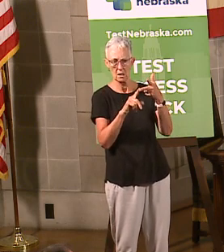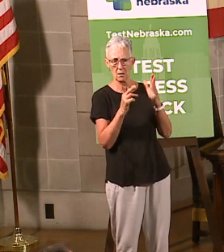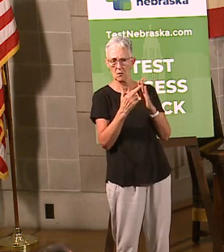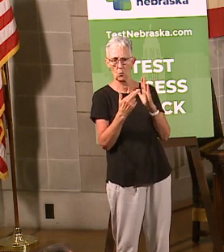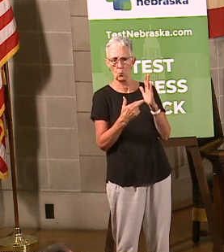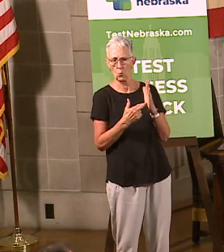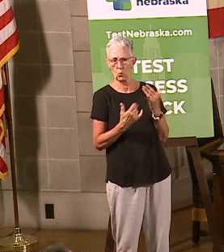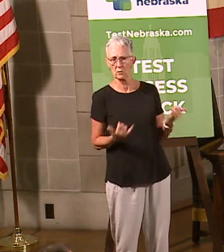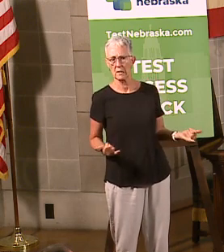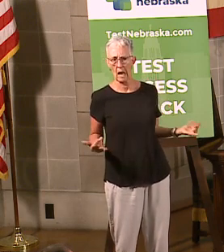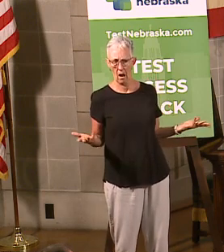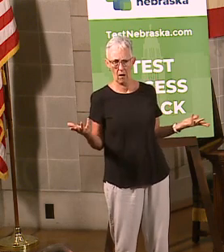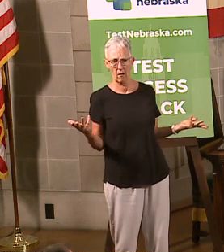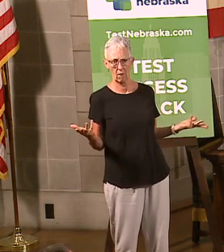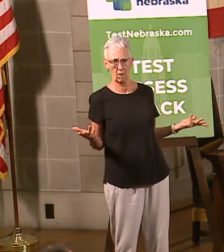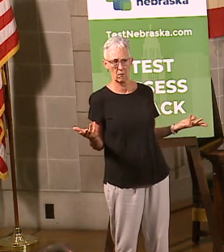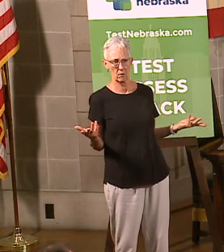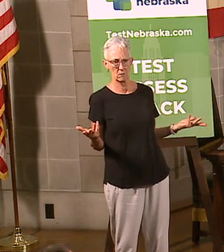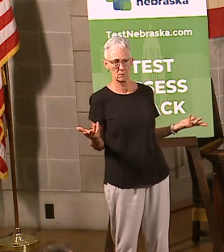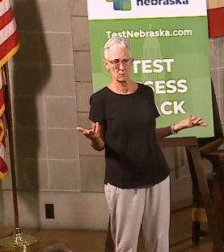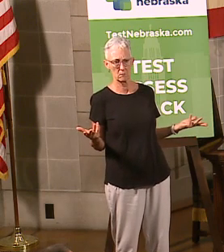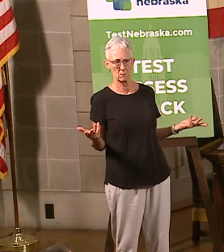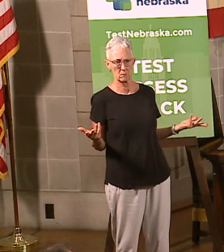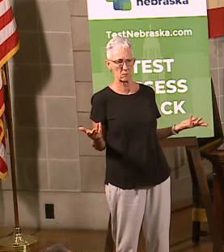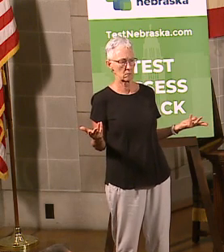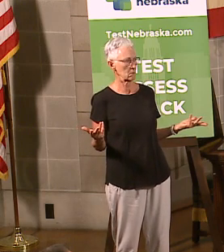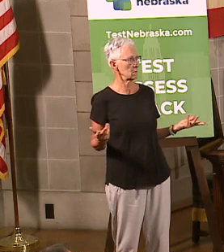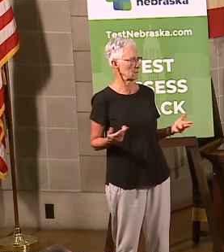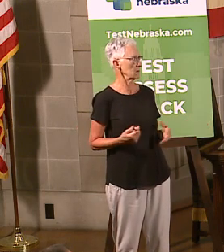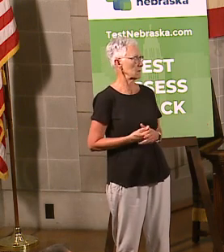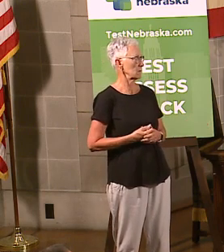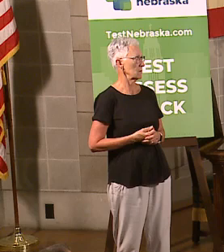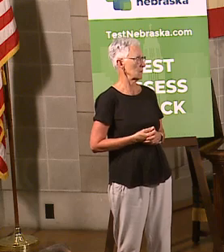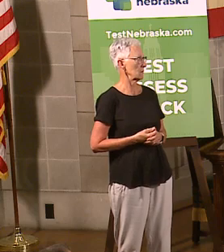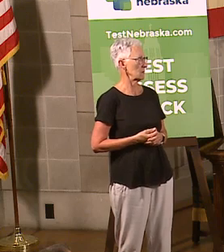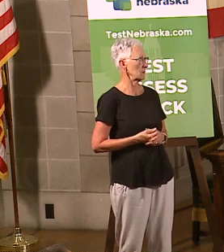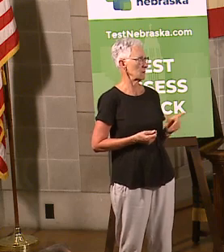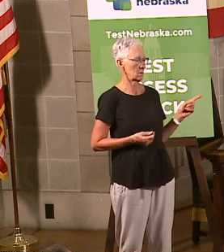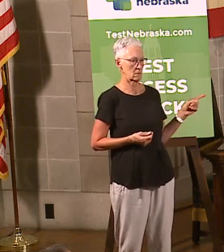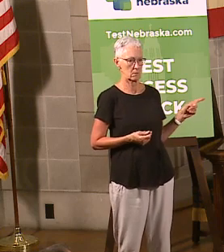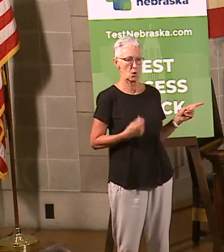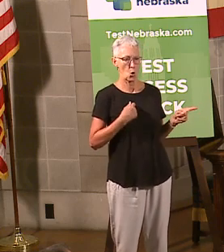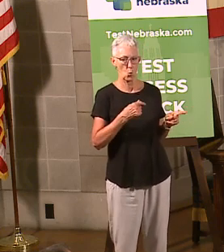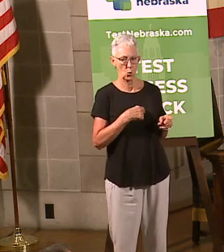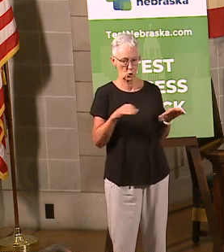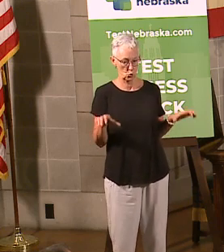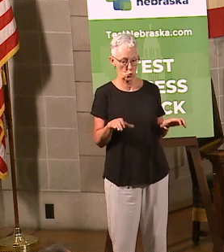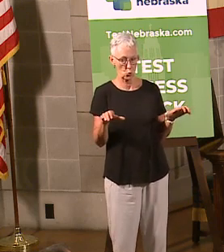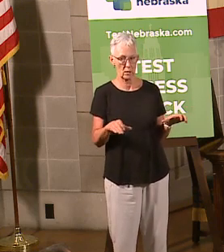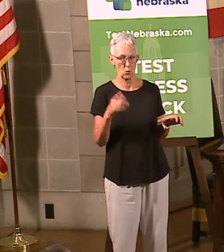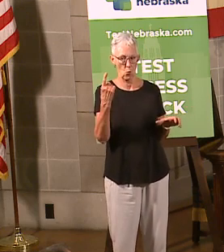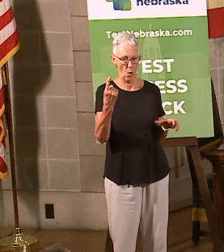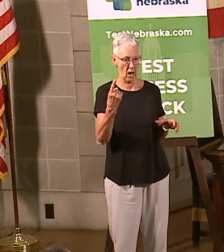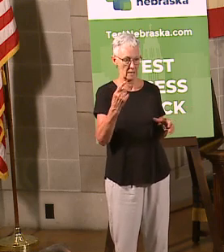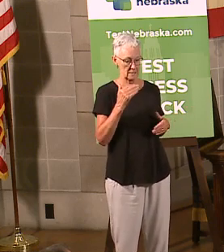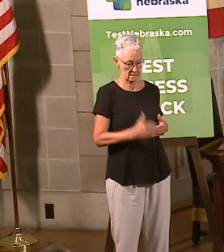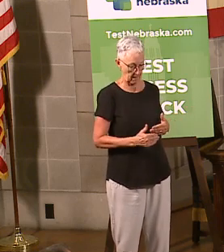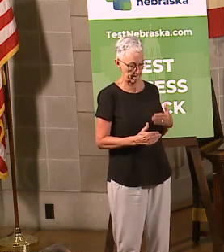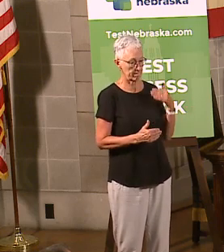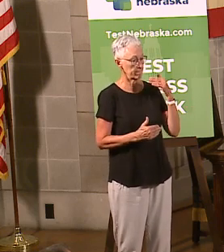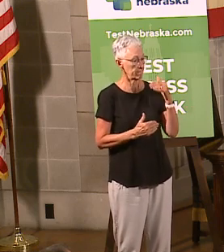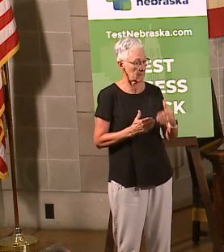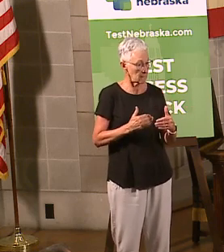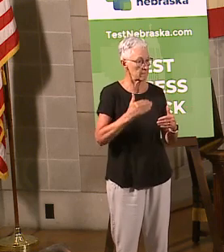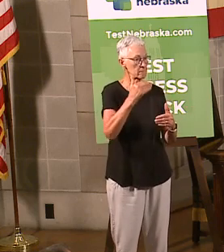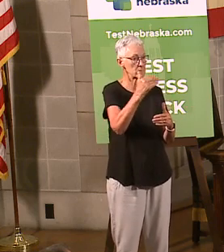to single digits, which they have, why aren't they moving just straight into phase 3 again? We're taking this a step at a time. So it's a step at a time for everybody. It's going to be a step at a